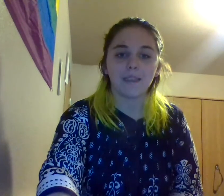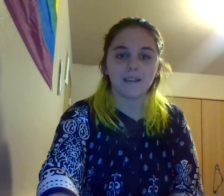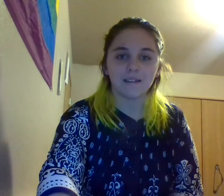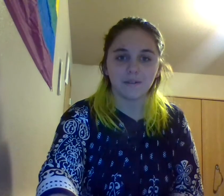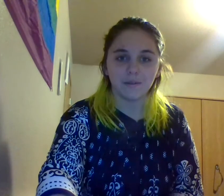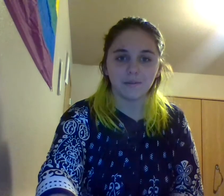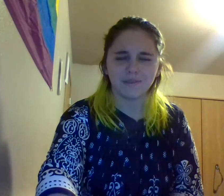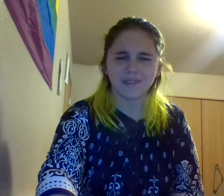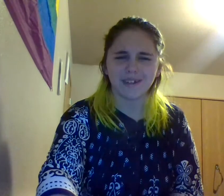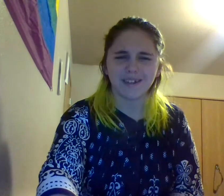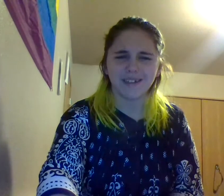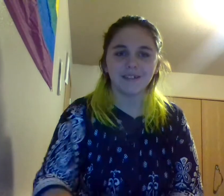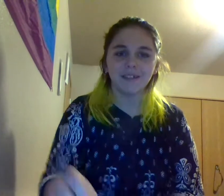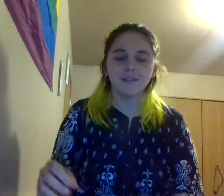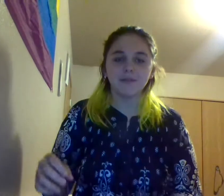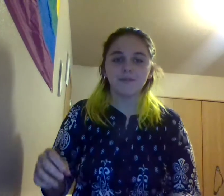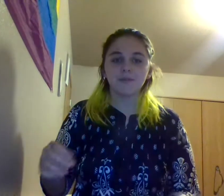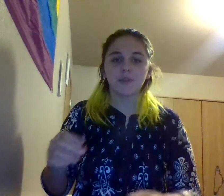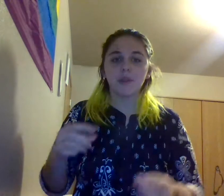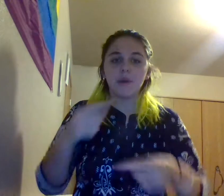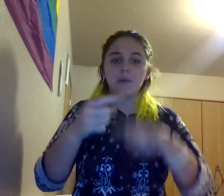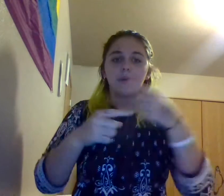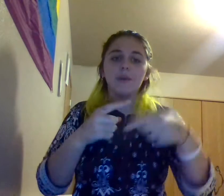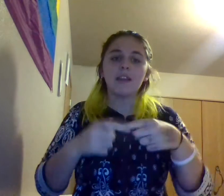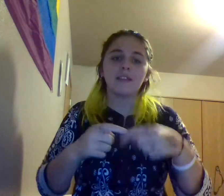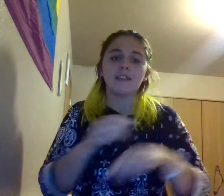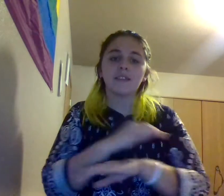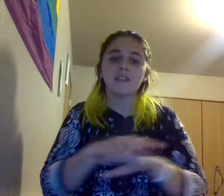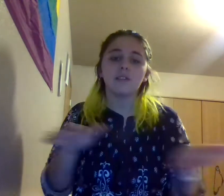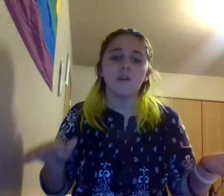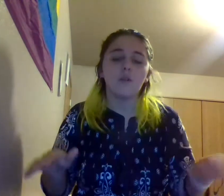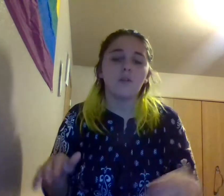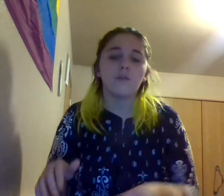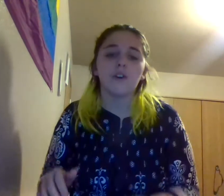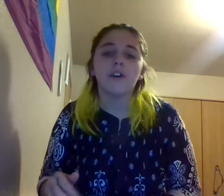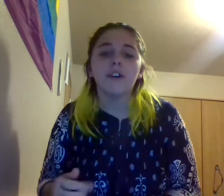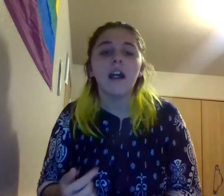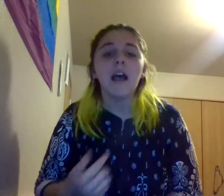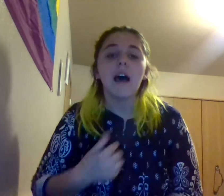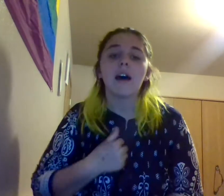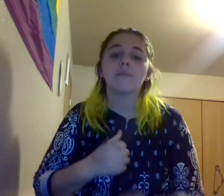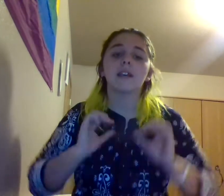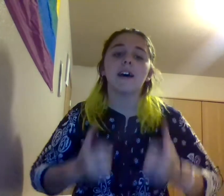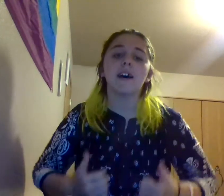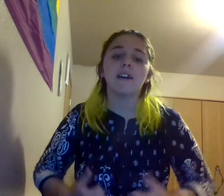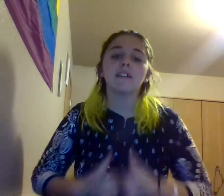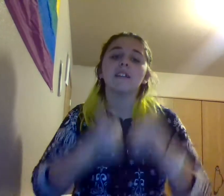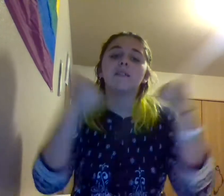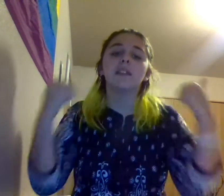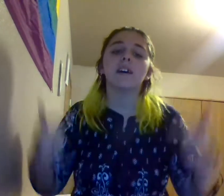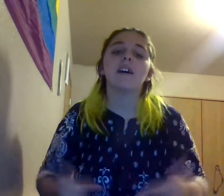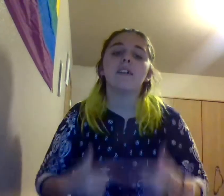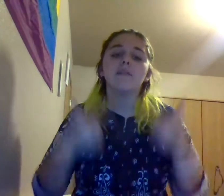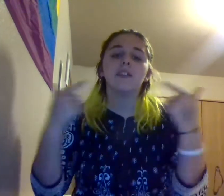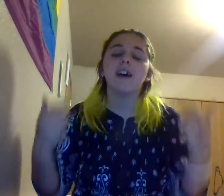Sorry. When this is over. I'm tired of living life like